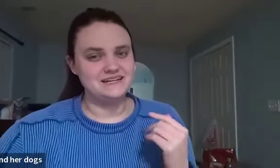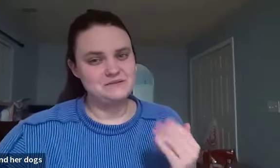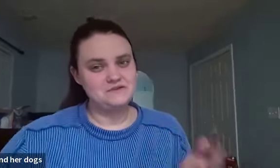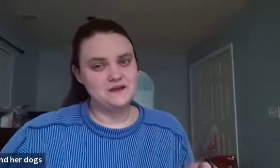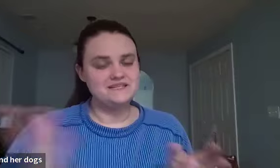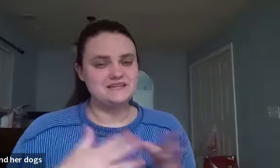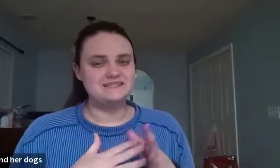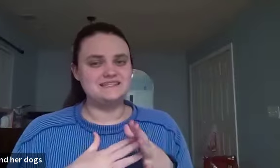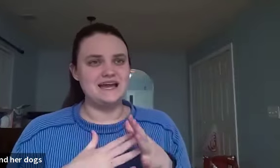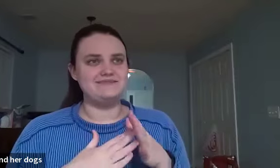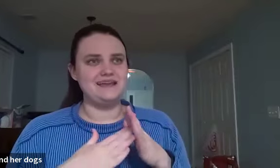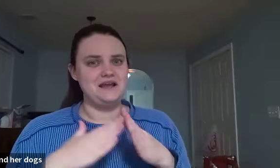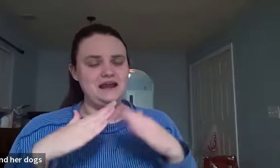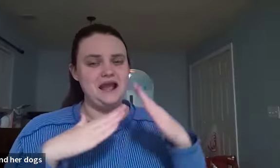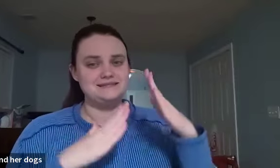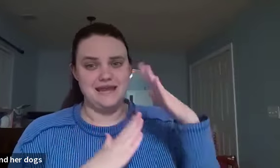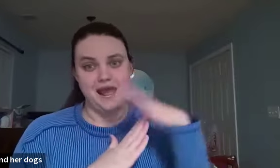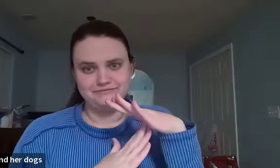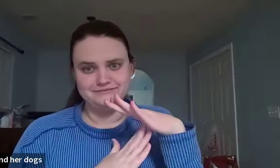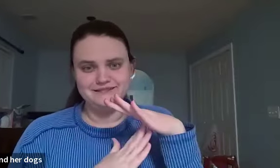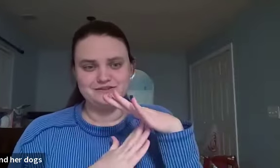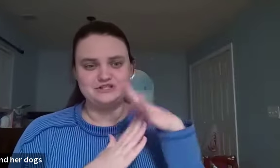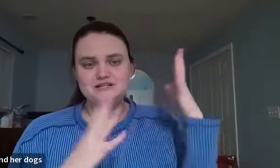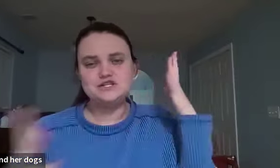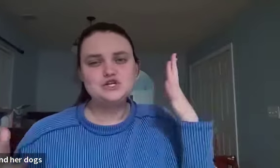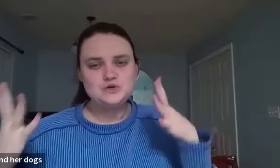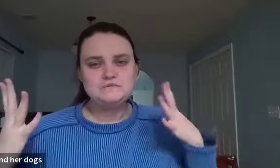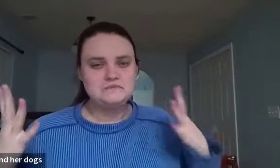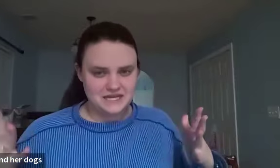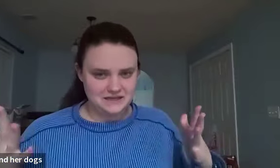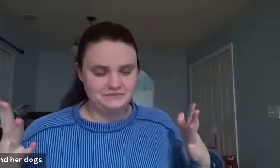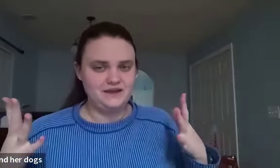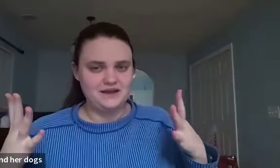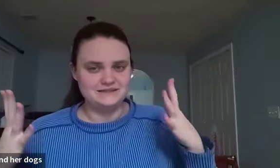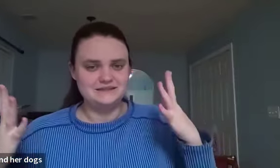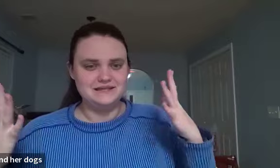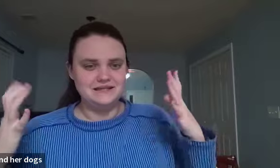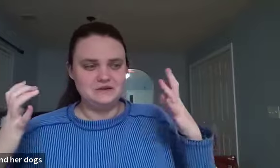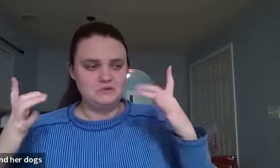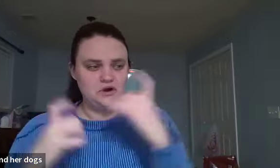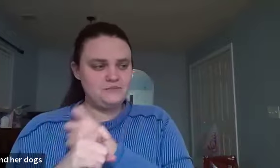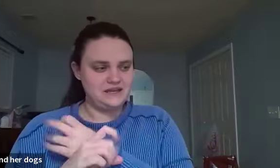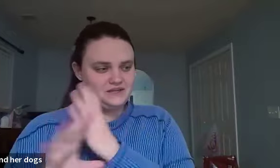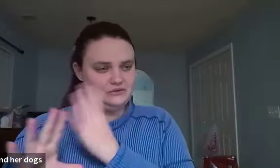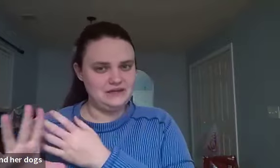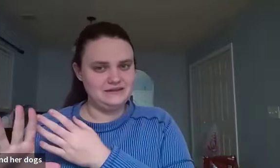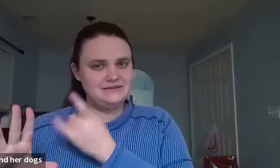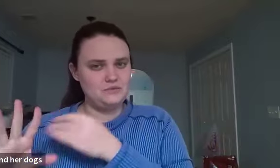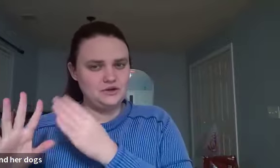the nice thing about the family signs is that it kind of has a cap. There's not too many because the more complicated you get, the more